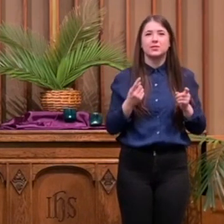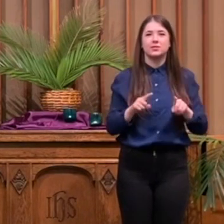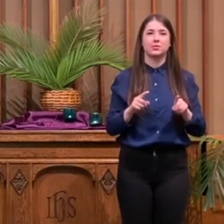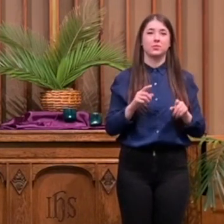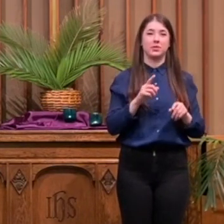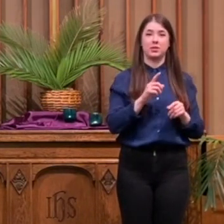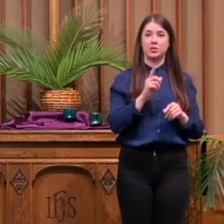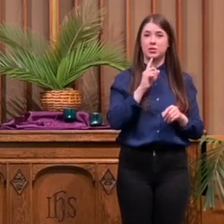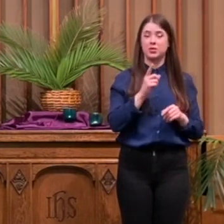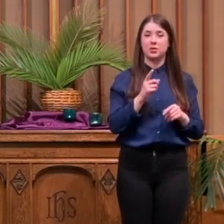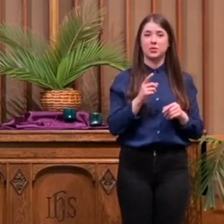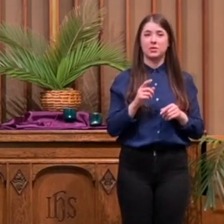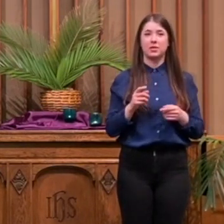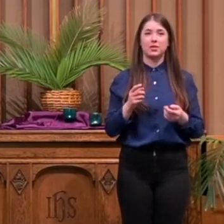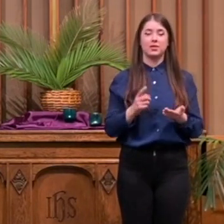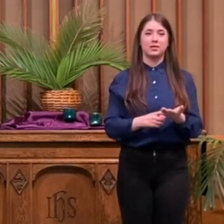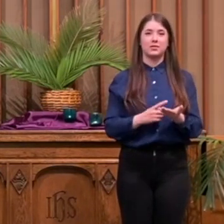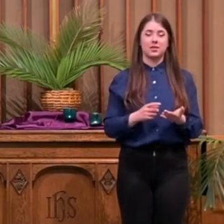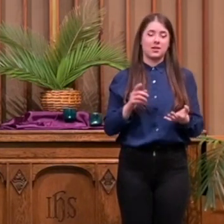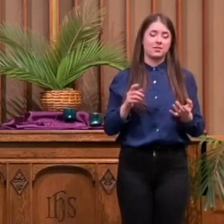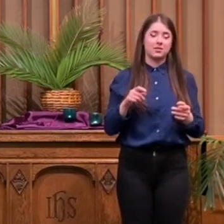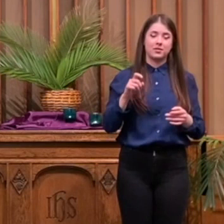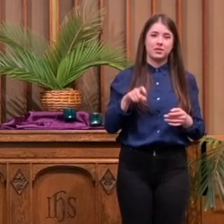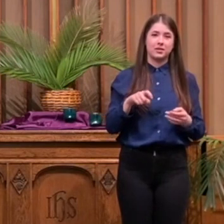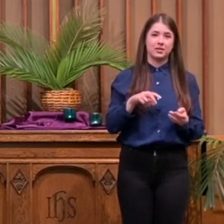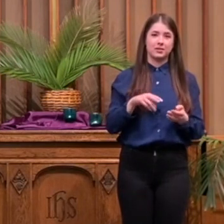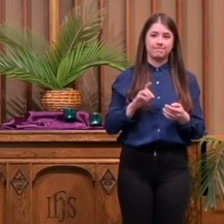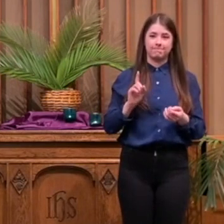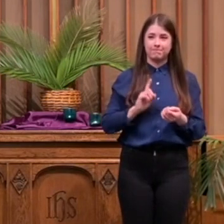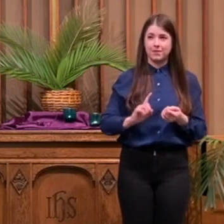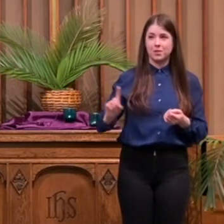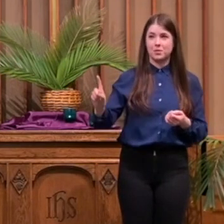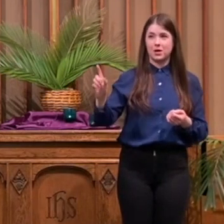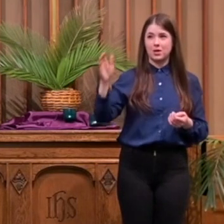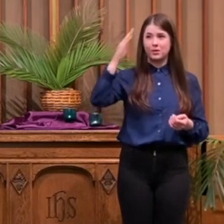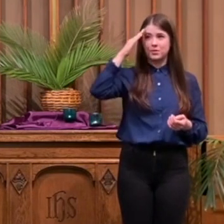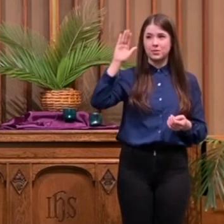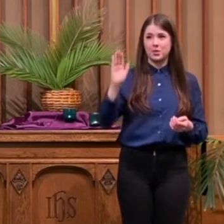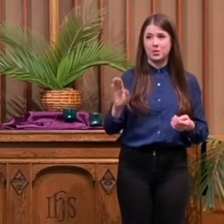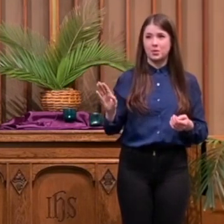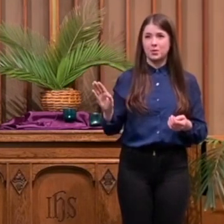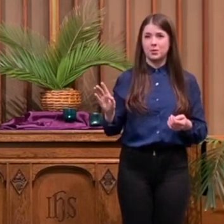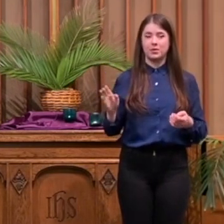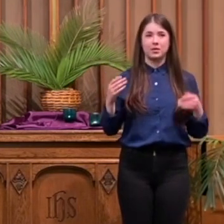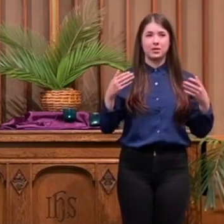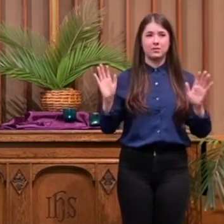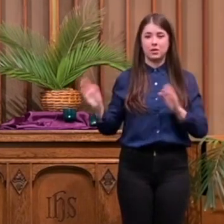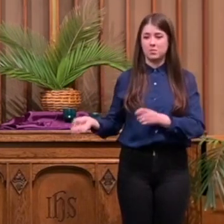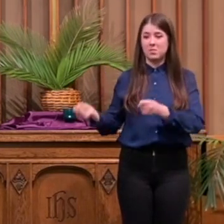will often have to step out into the unknown. Give up our power, our